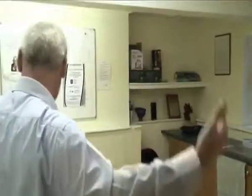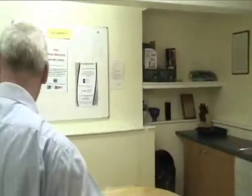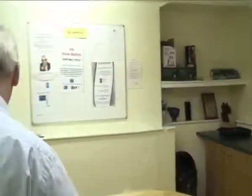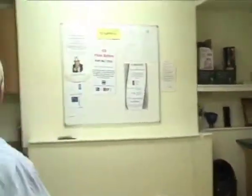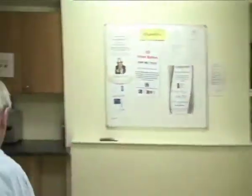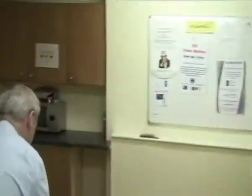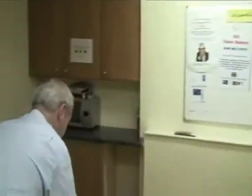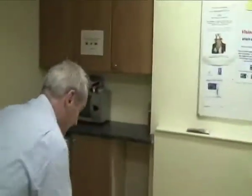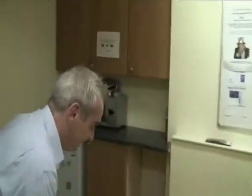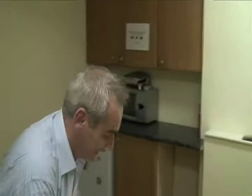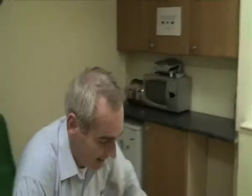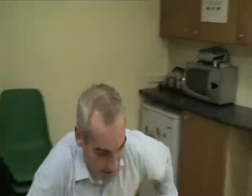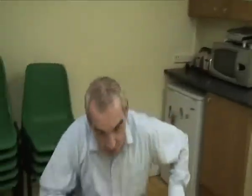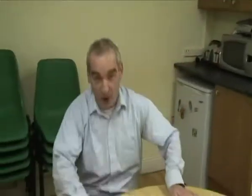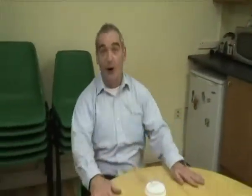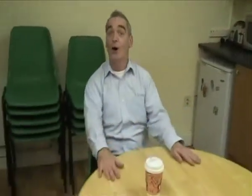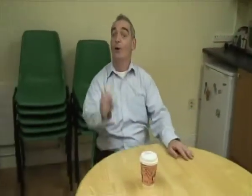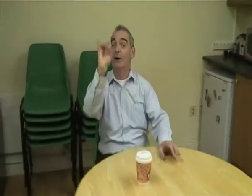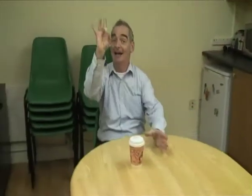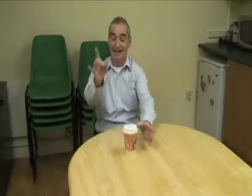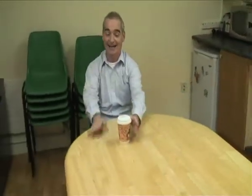in. Phew.